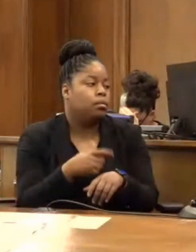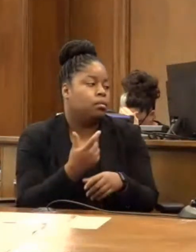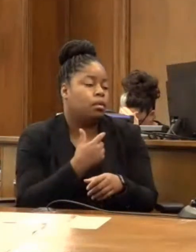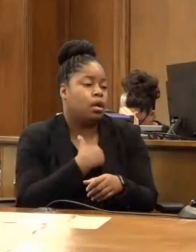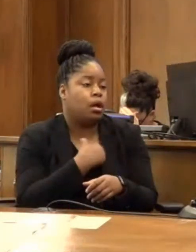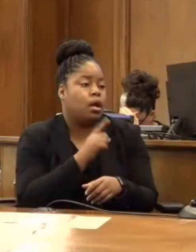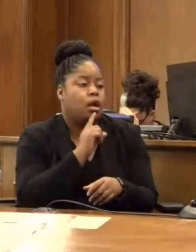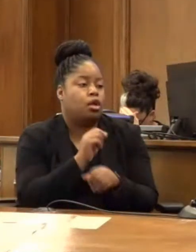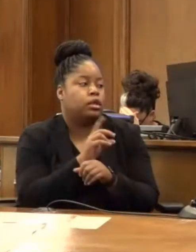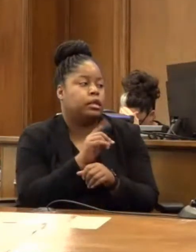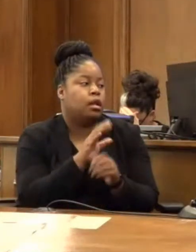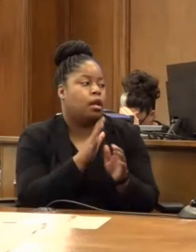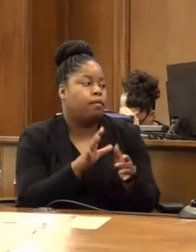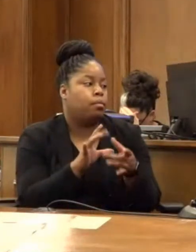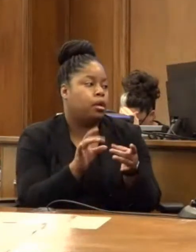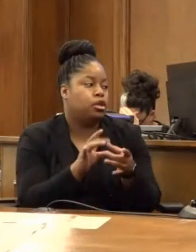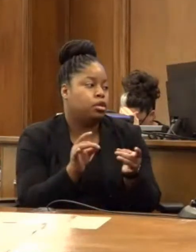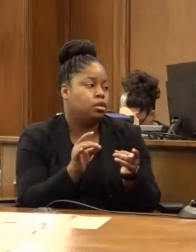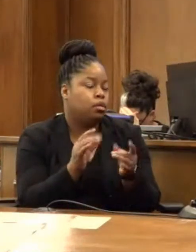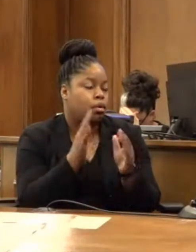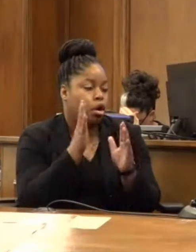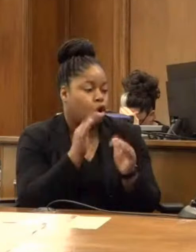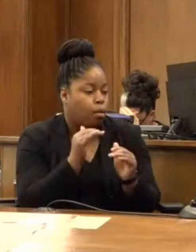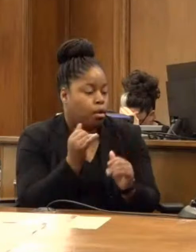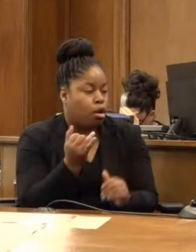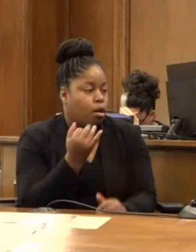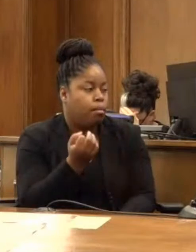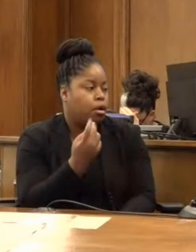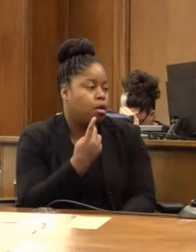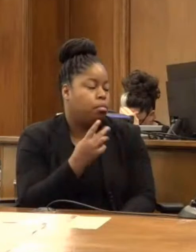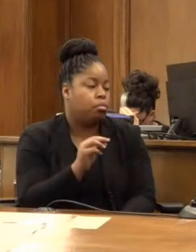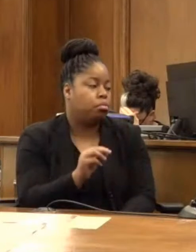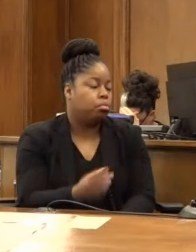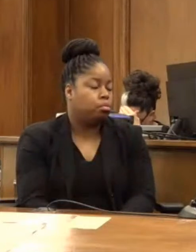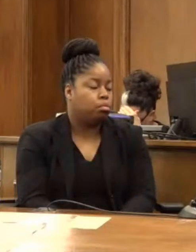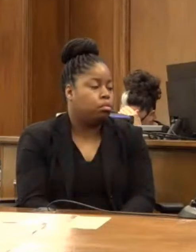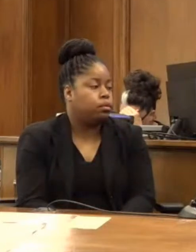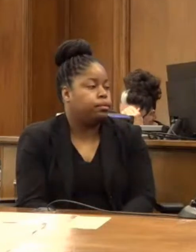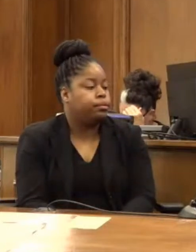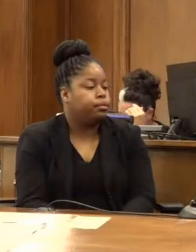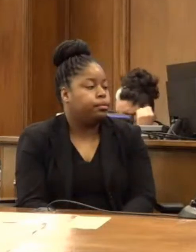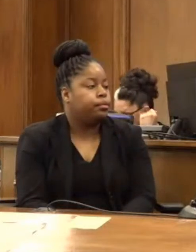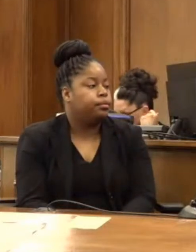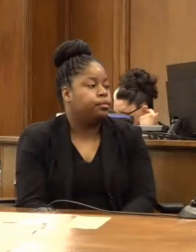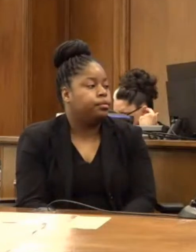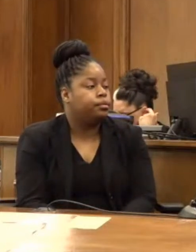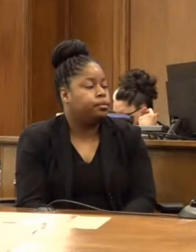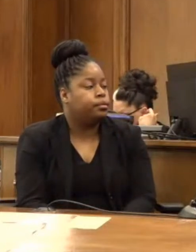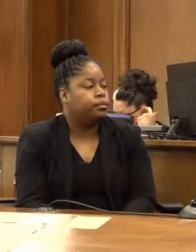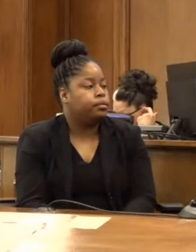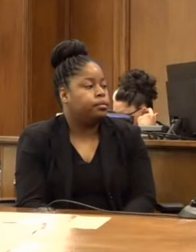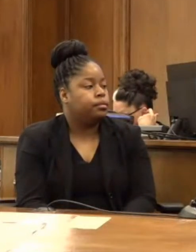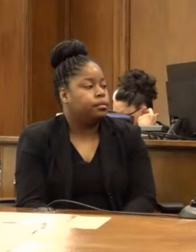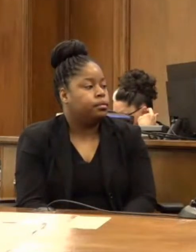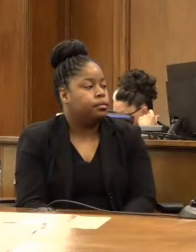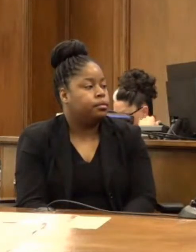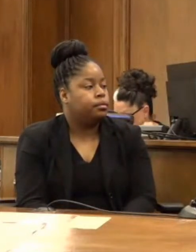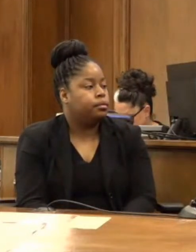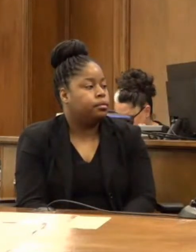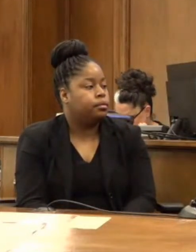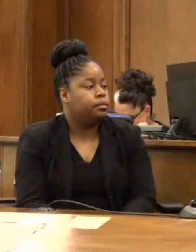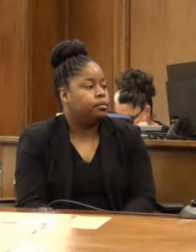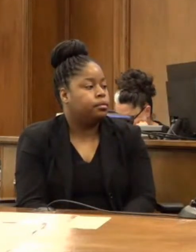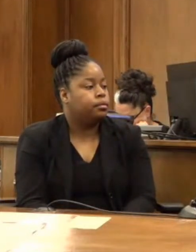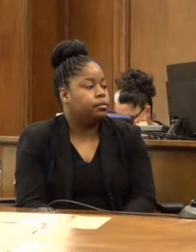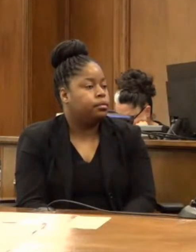I would guess probably about 5 times. I did leave messages and hoped he would call me back, but he